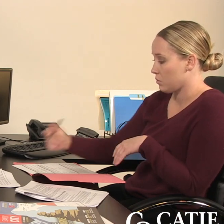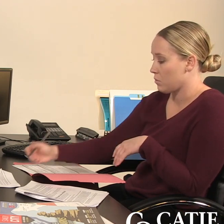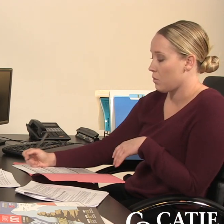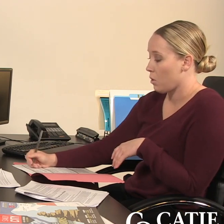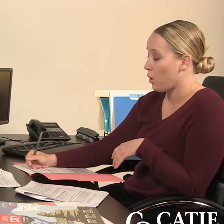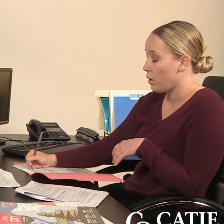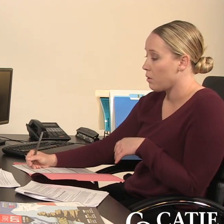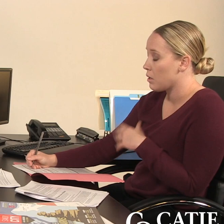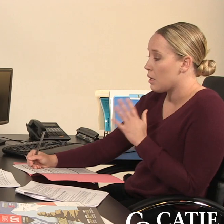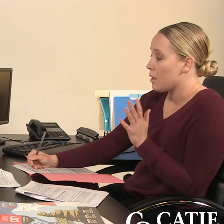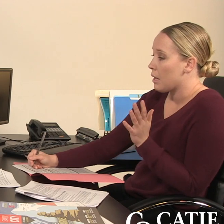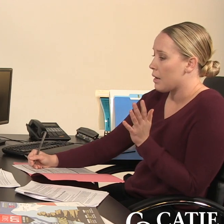Okay.